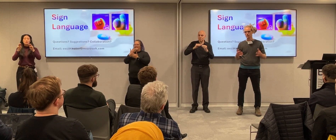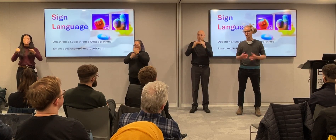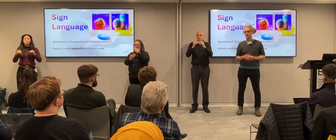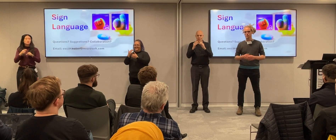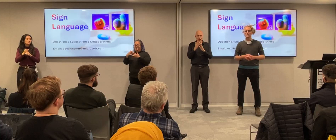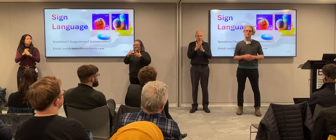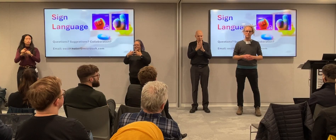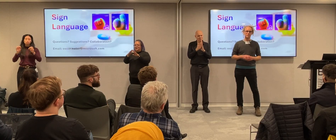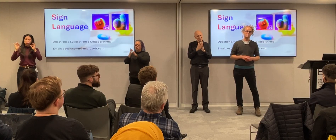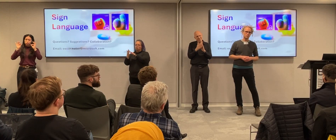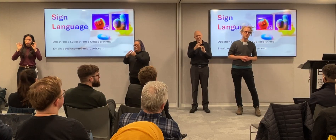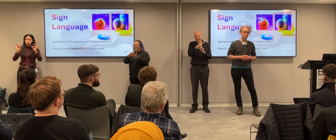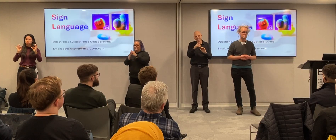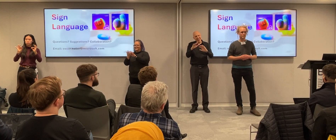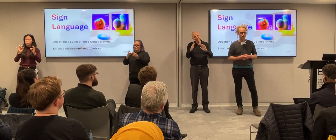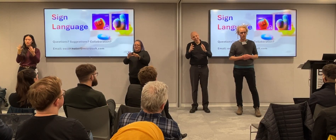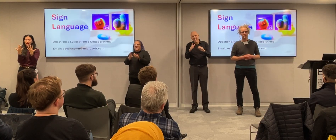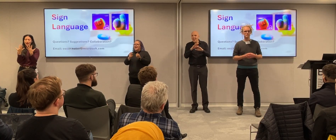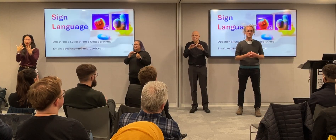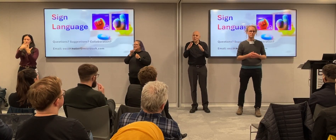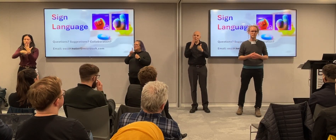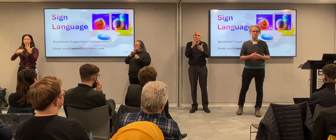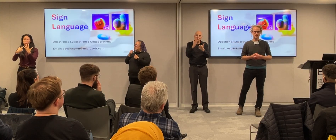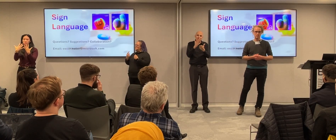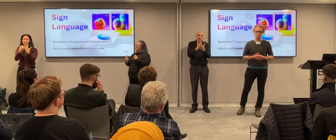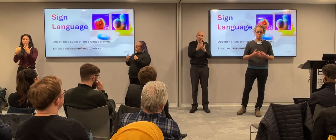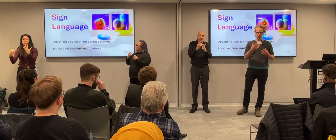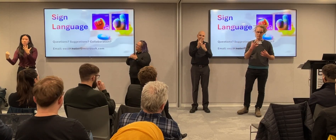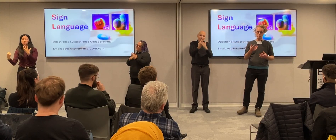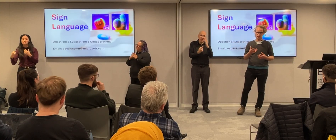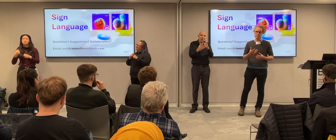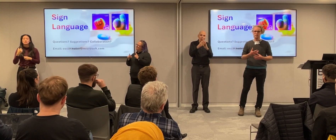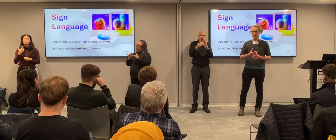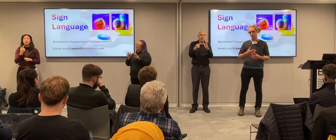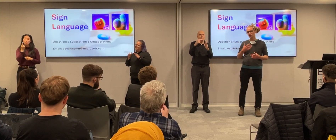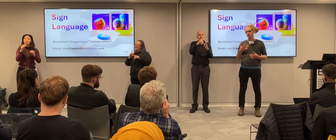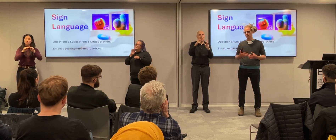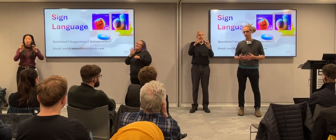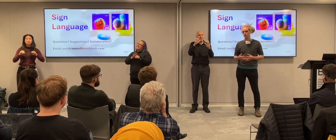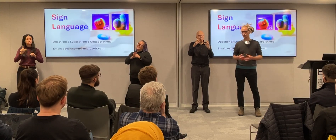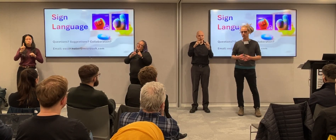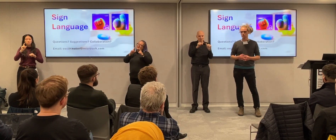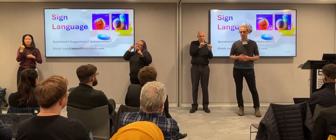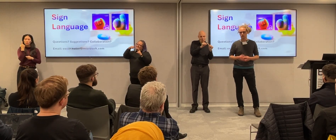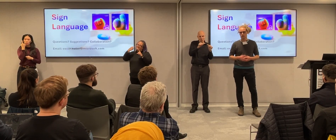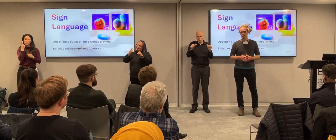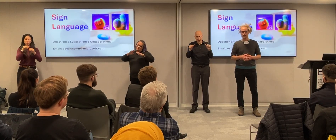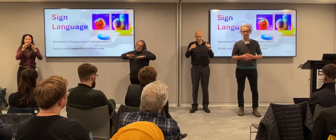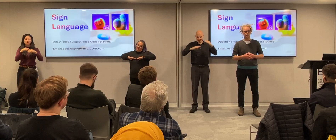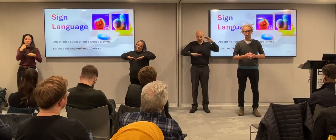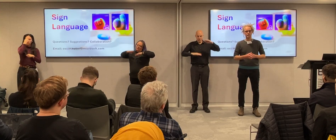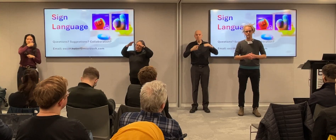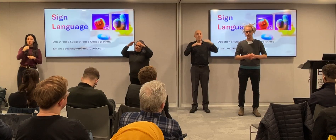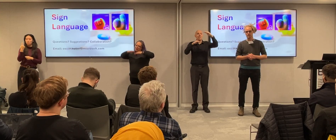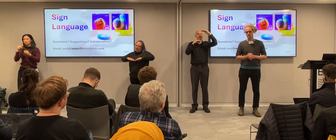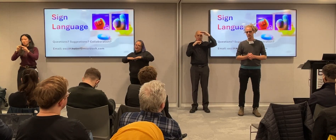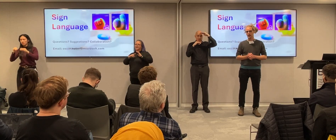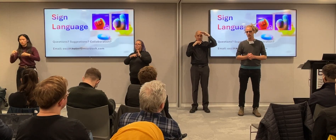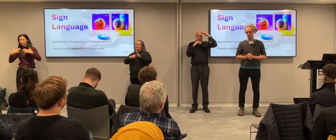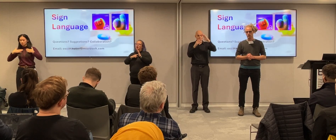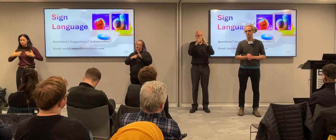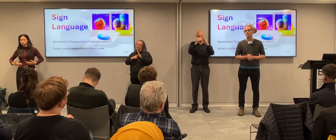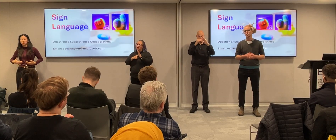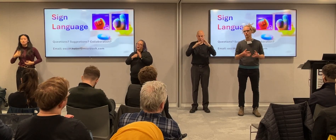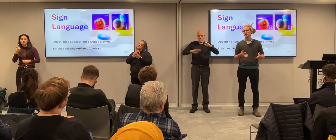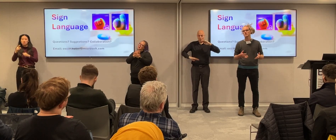single. Well, it's not truly a single model. It's like a dedicated face model. It's an upper body model, and it's a